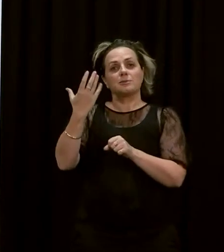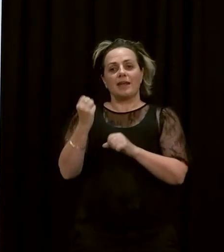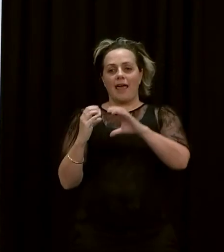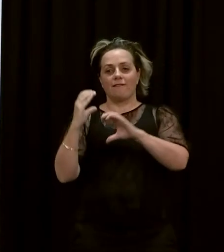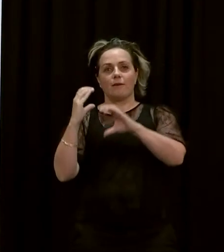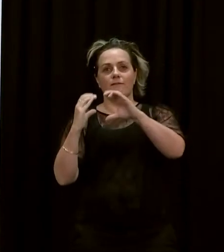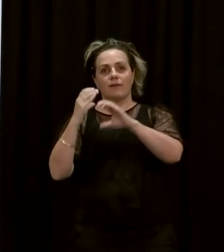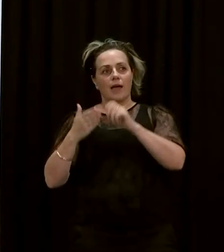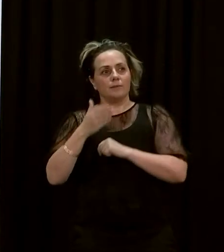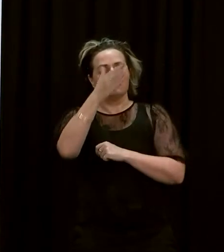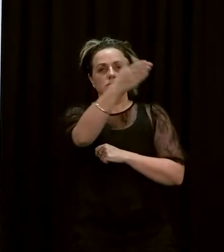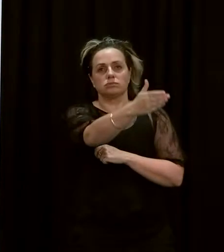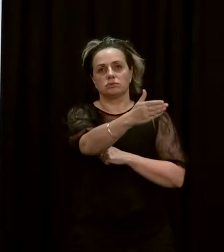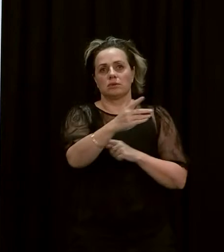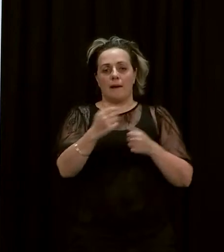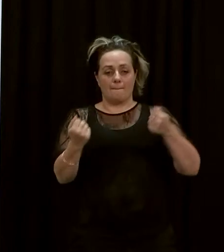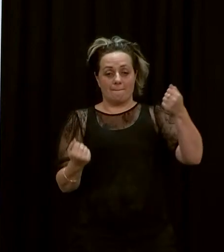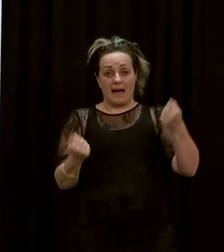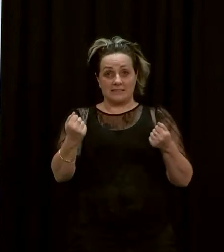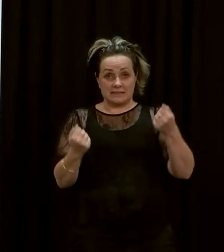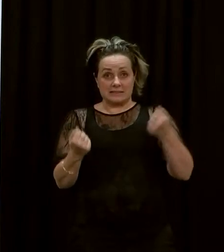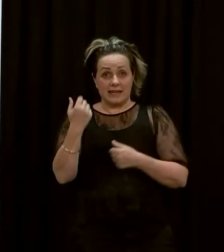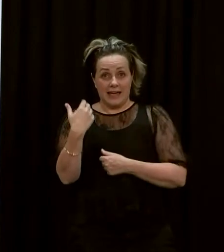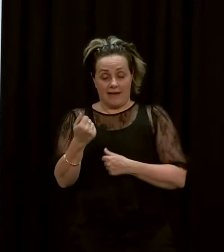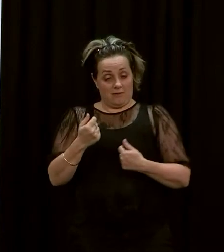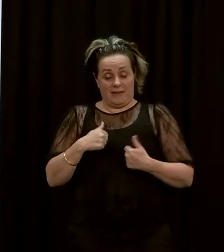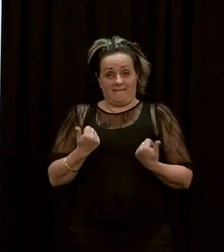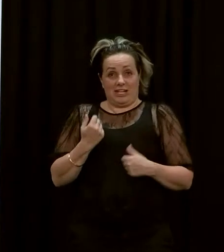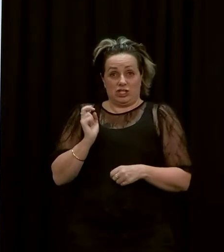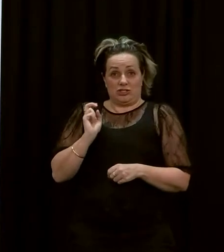them. They have a bus in Tairāwhiti and Gisborne. They have